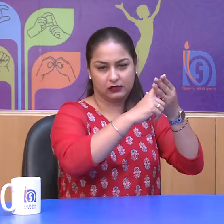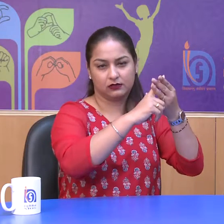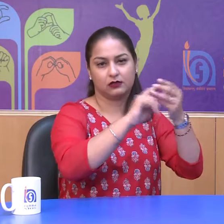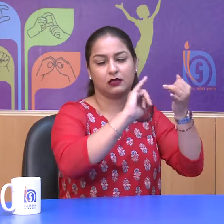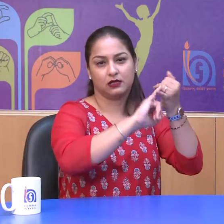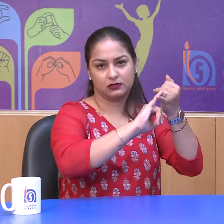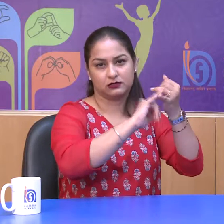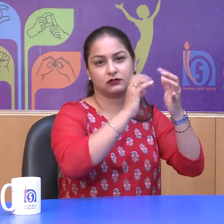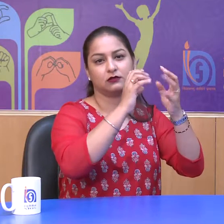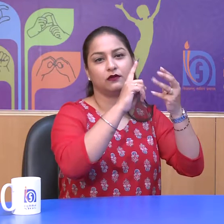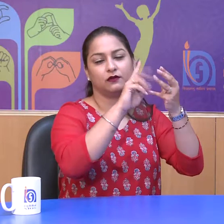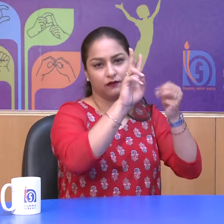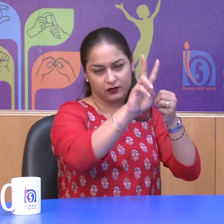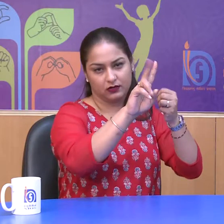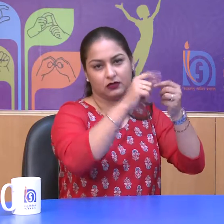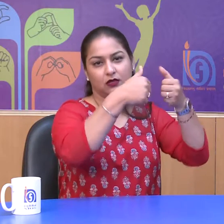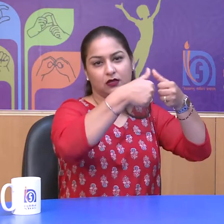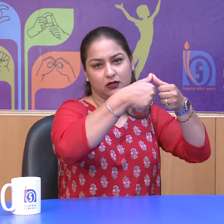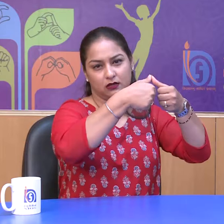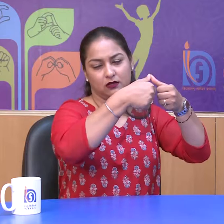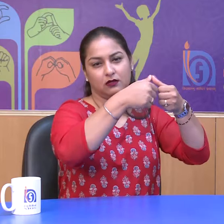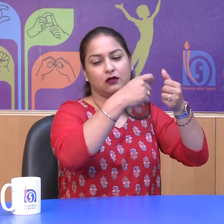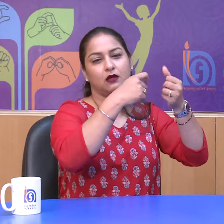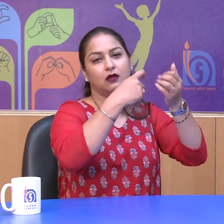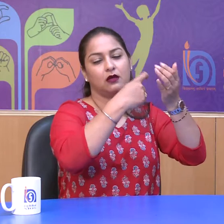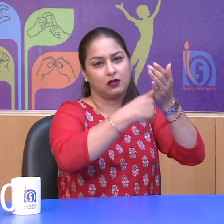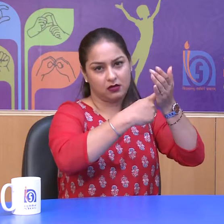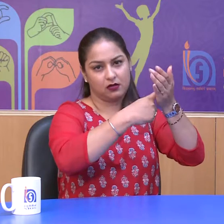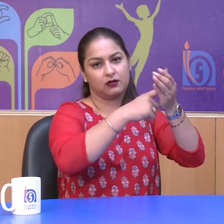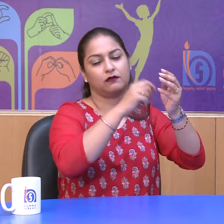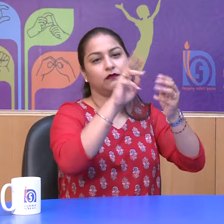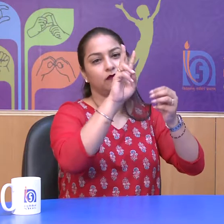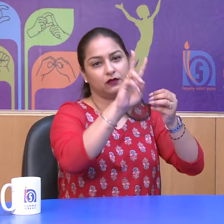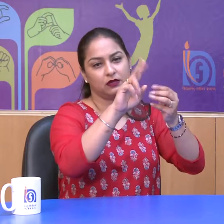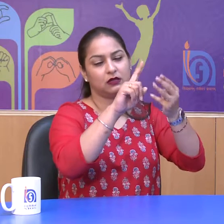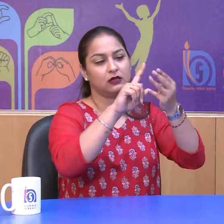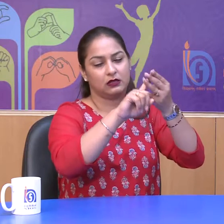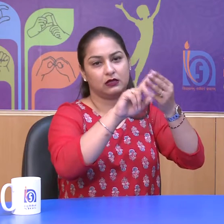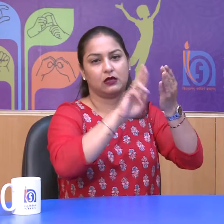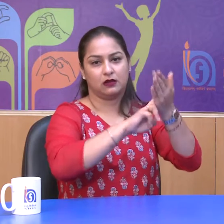S V A R A N Maha